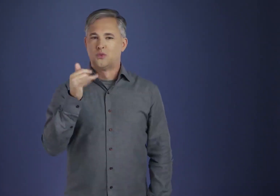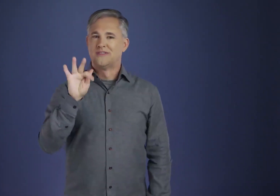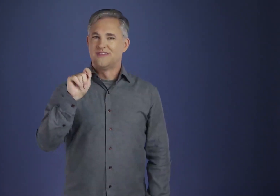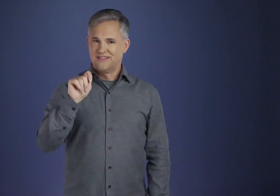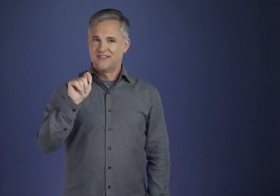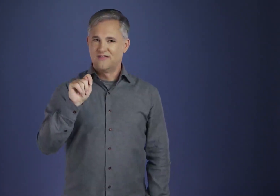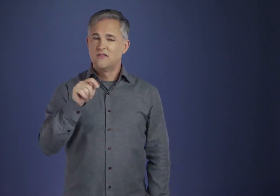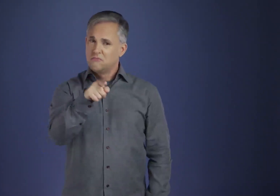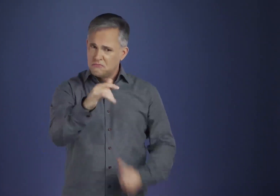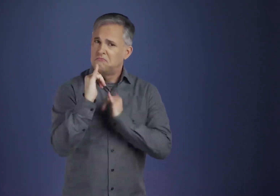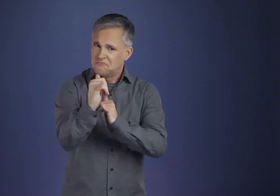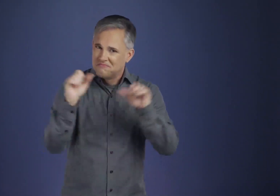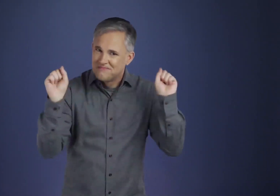too.